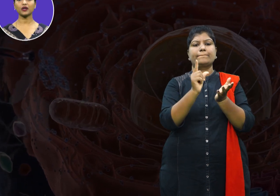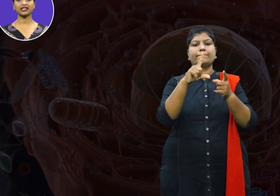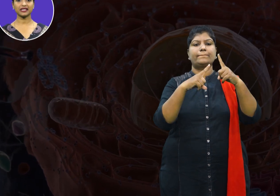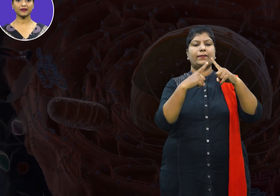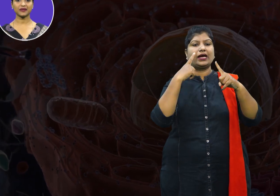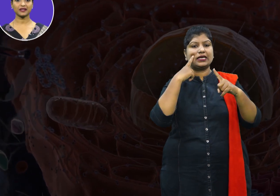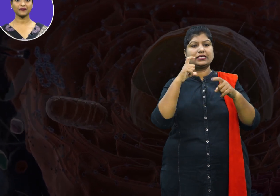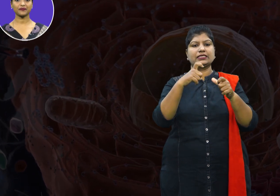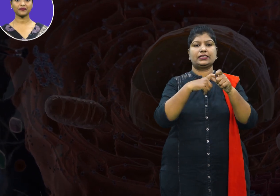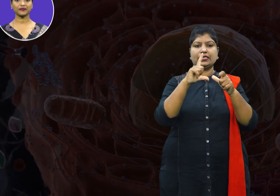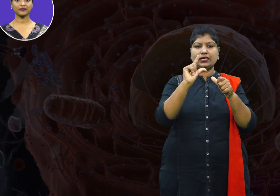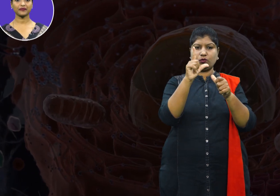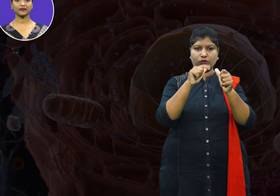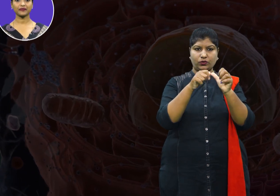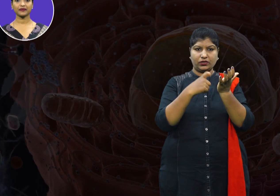multicellular organisms